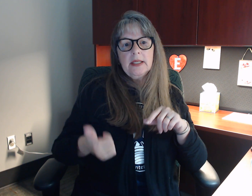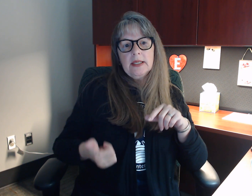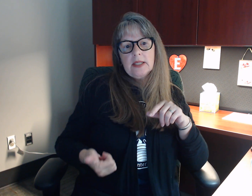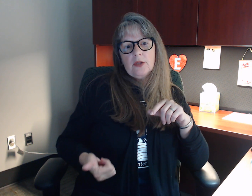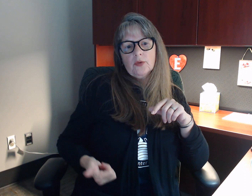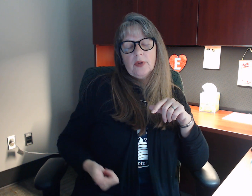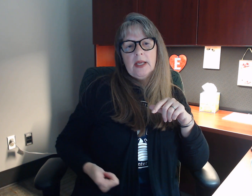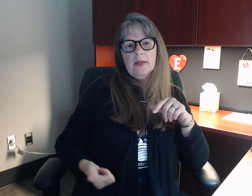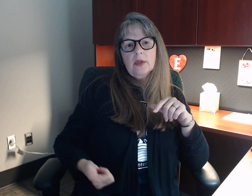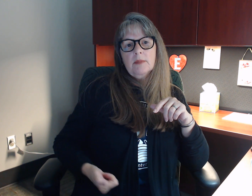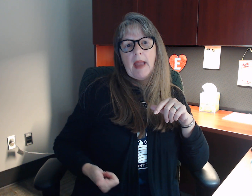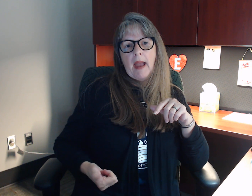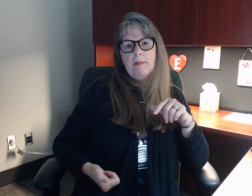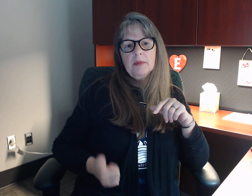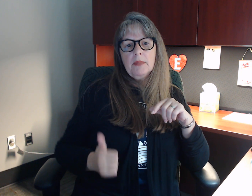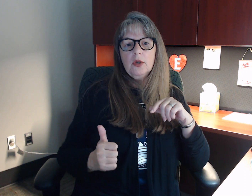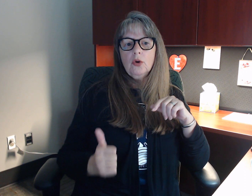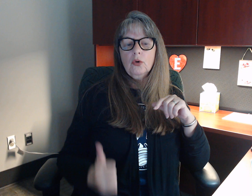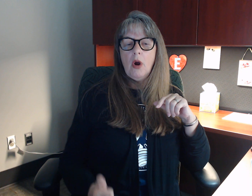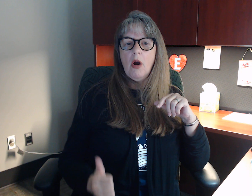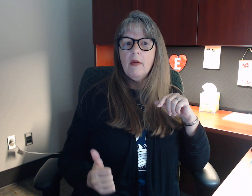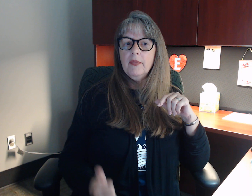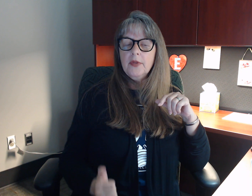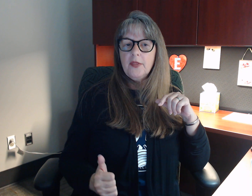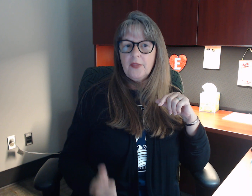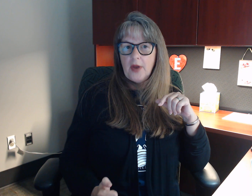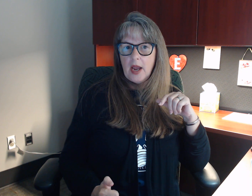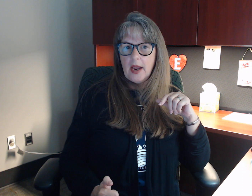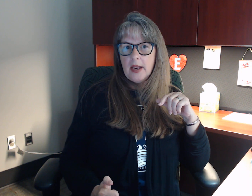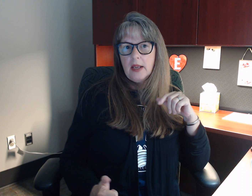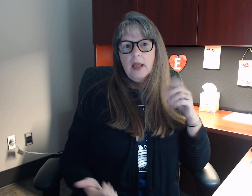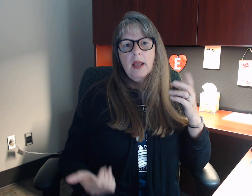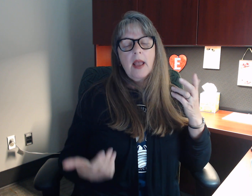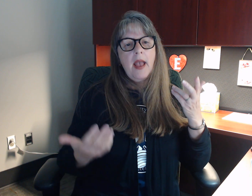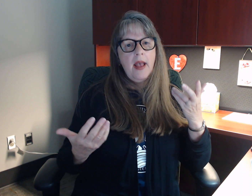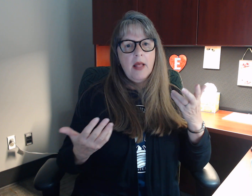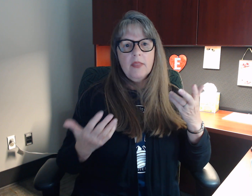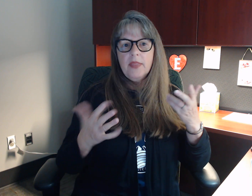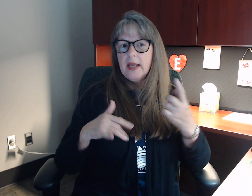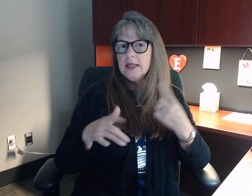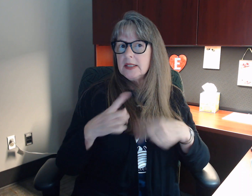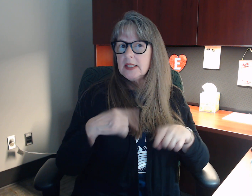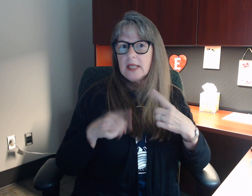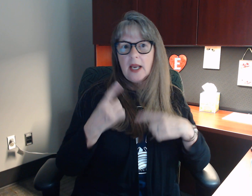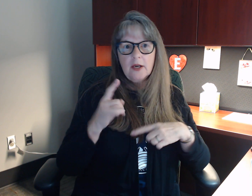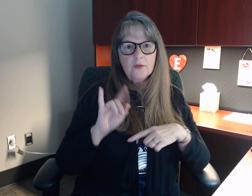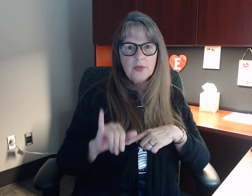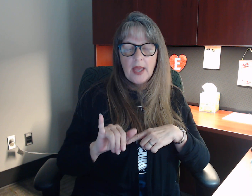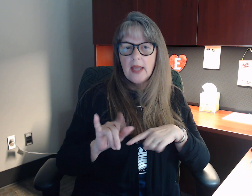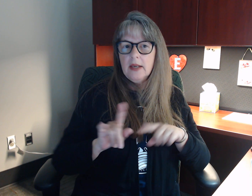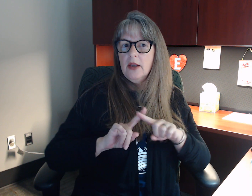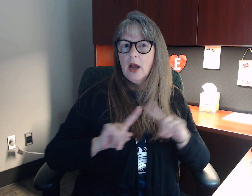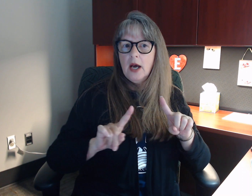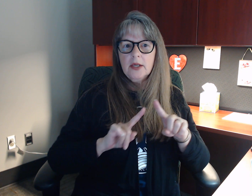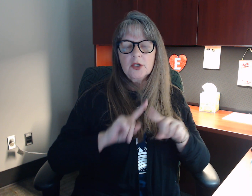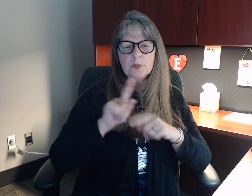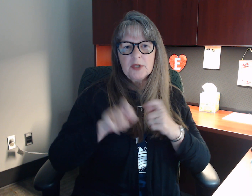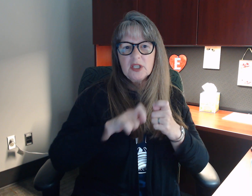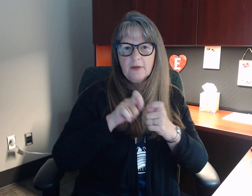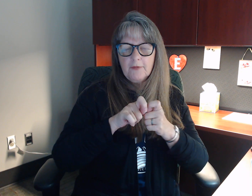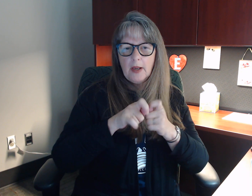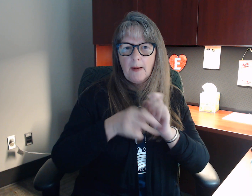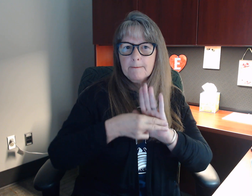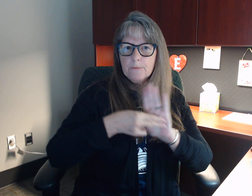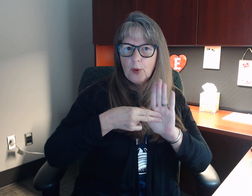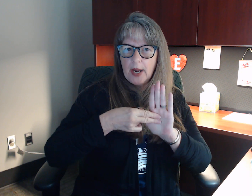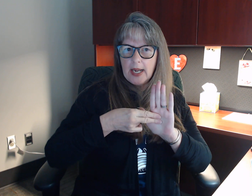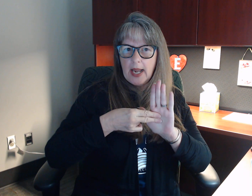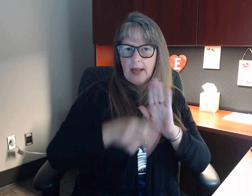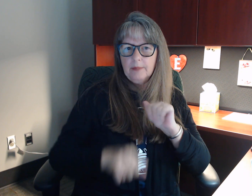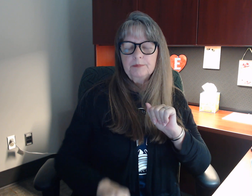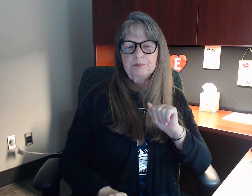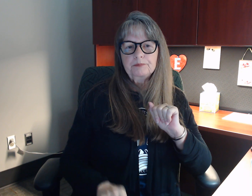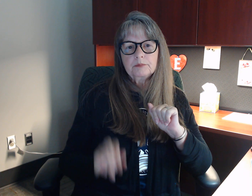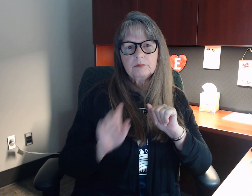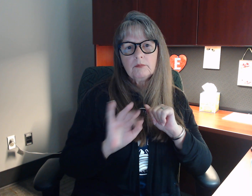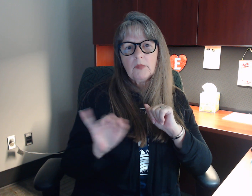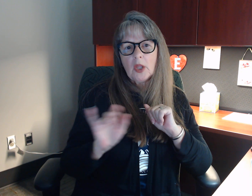either in the abdomen or on the thigh, and that is the sign for that, not a specific brand name. You would